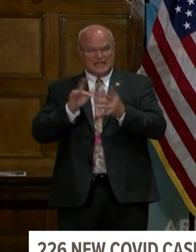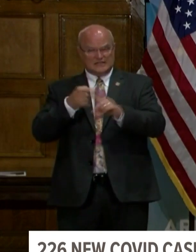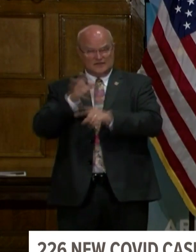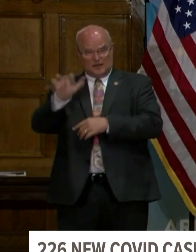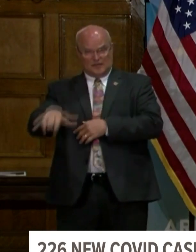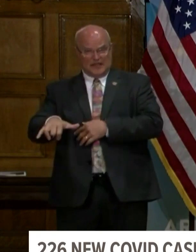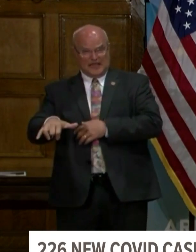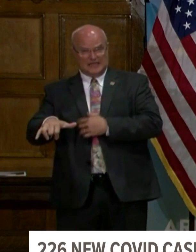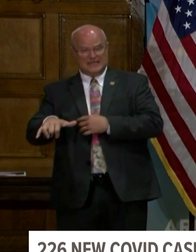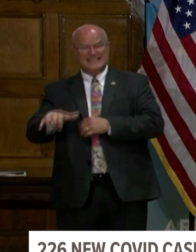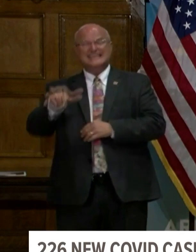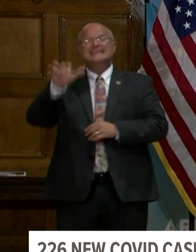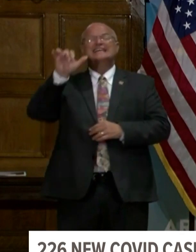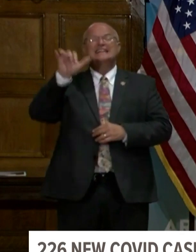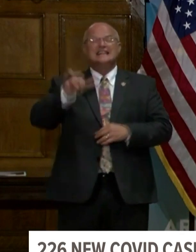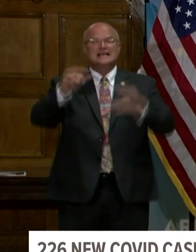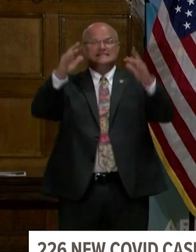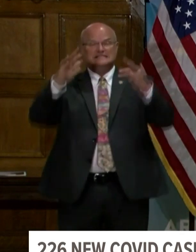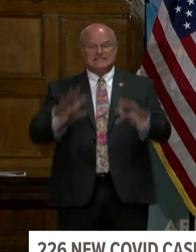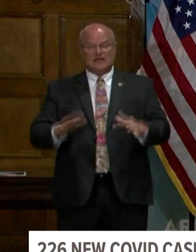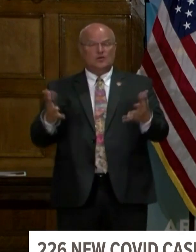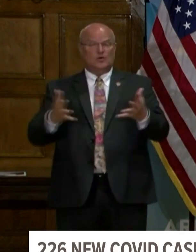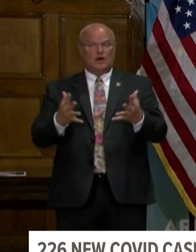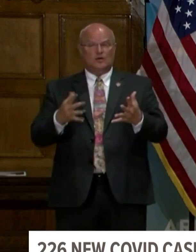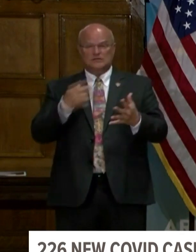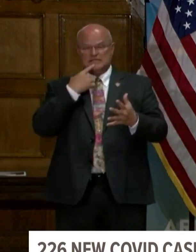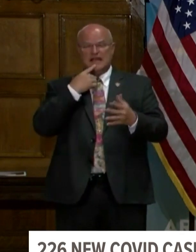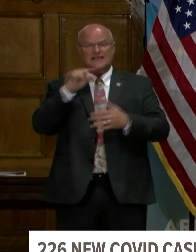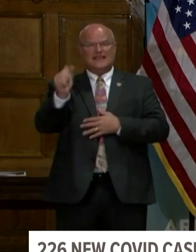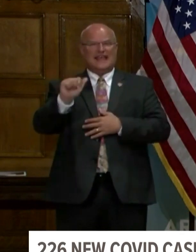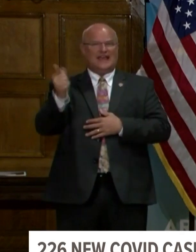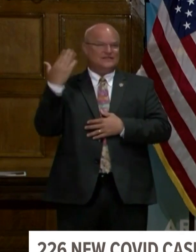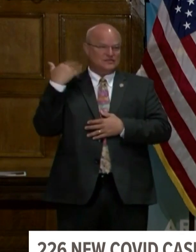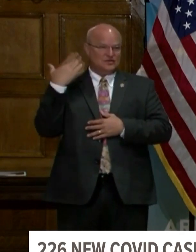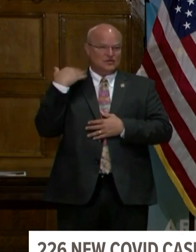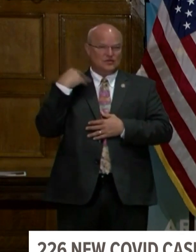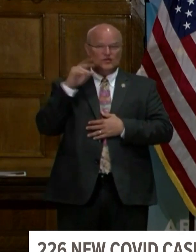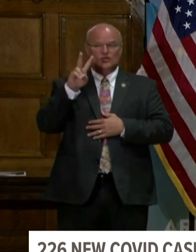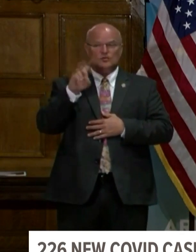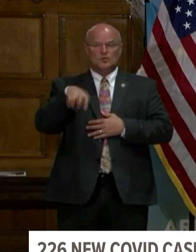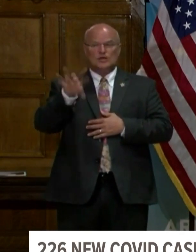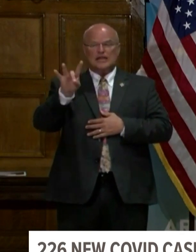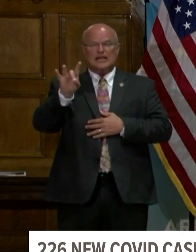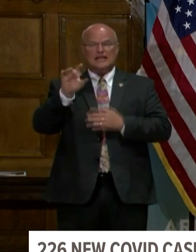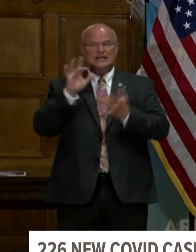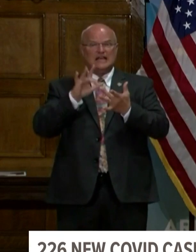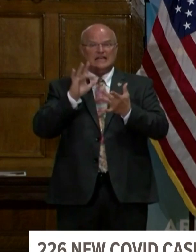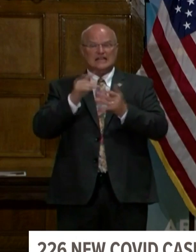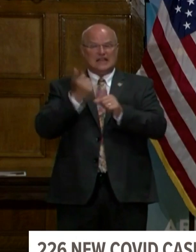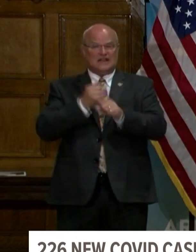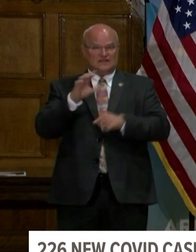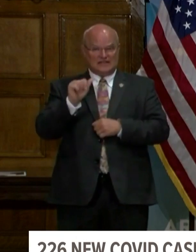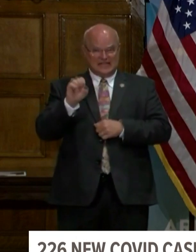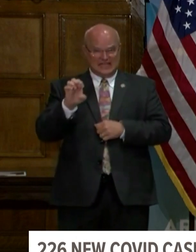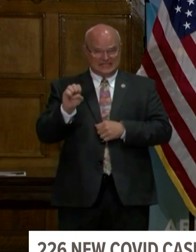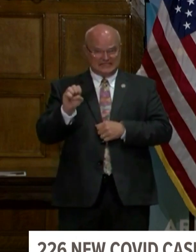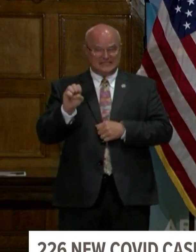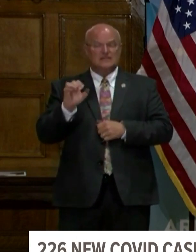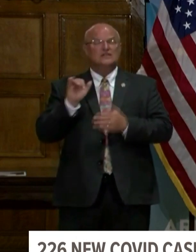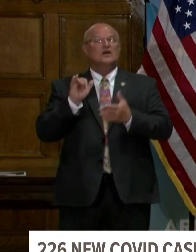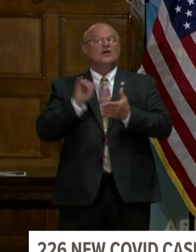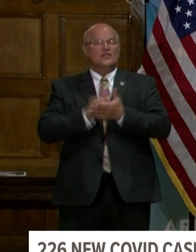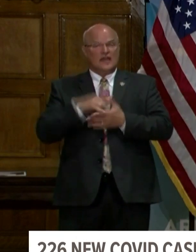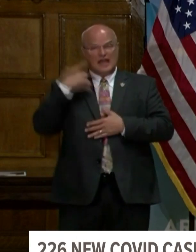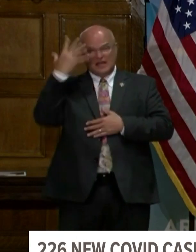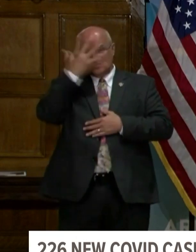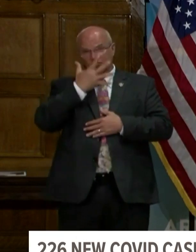of those. That is down from what was cited as the average earlier of 2.8 contacts per every case. And so